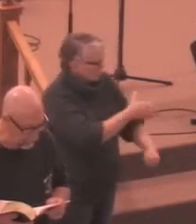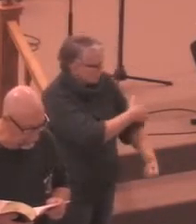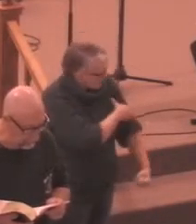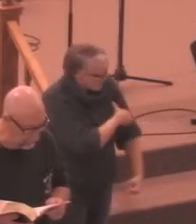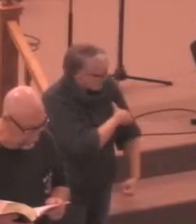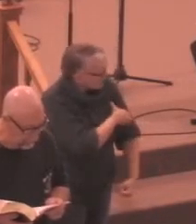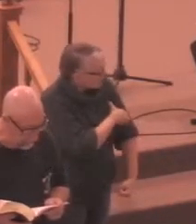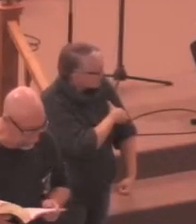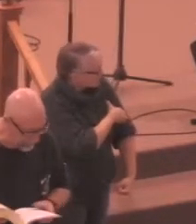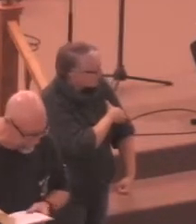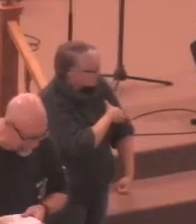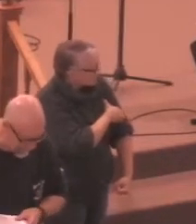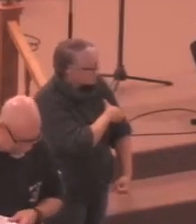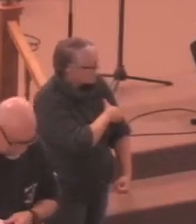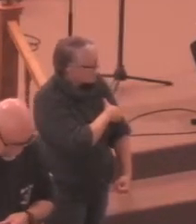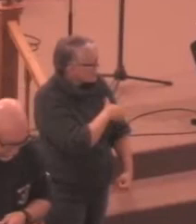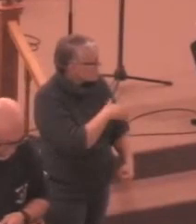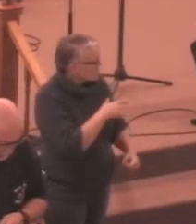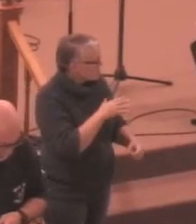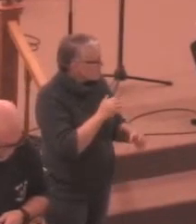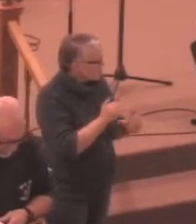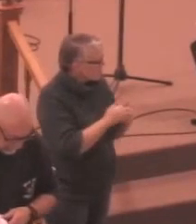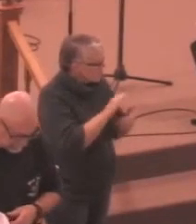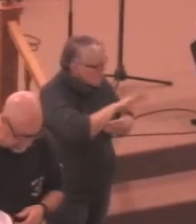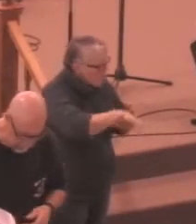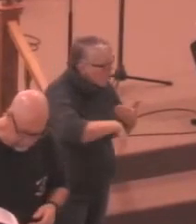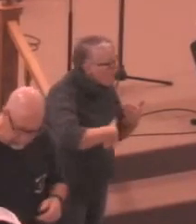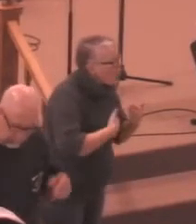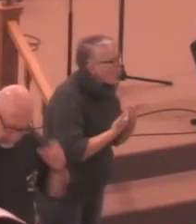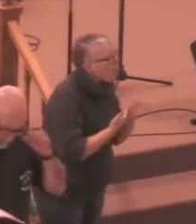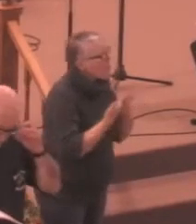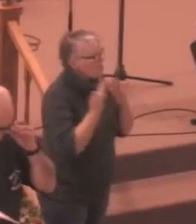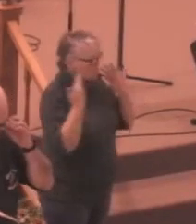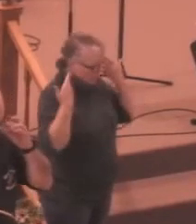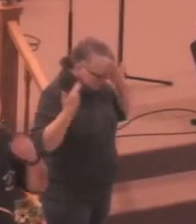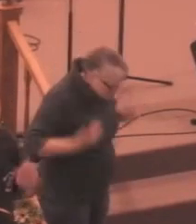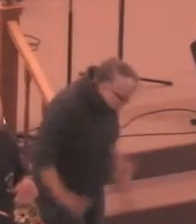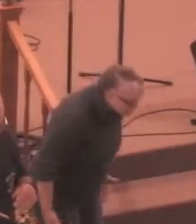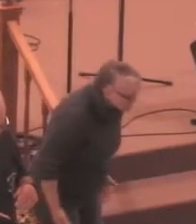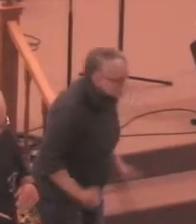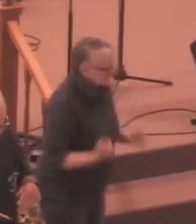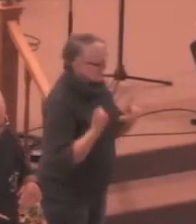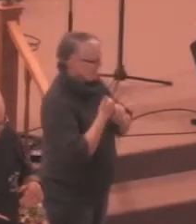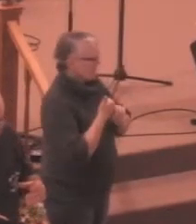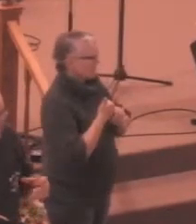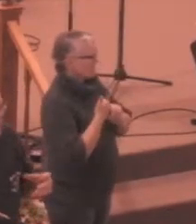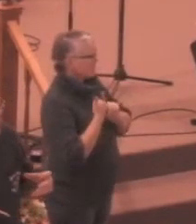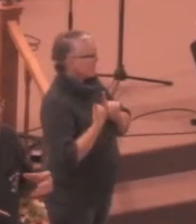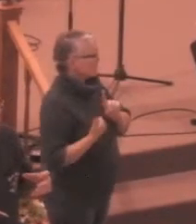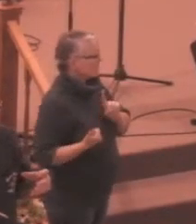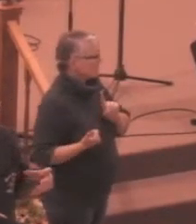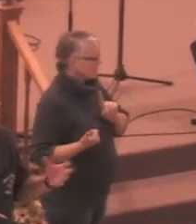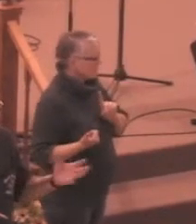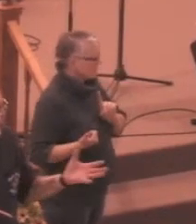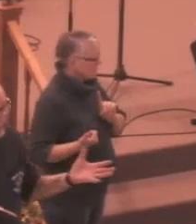your strength and your entire being. Now,